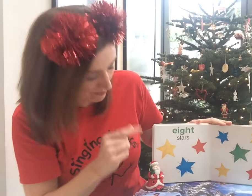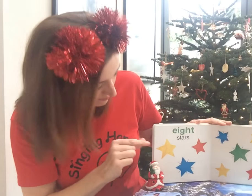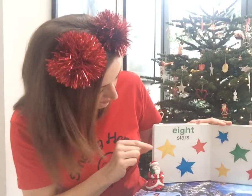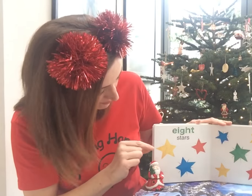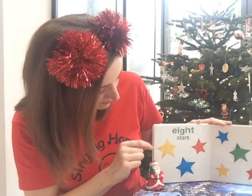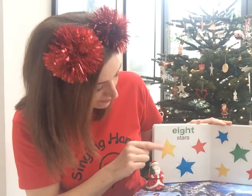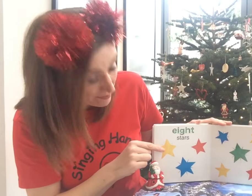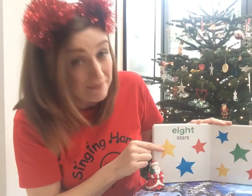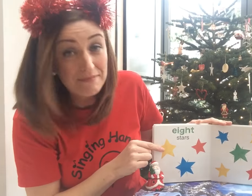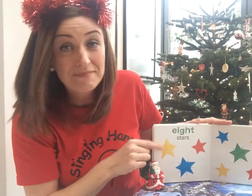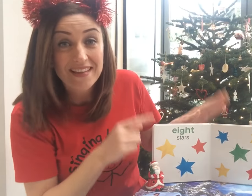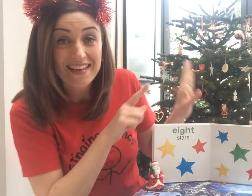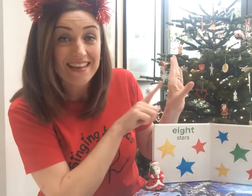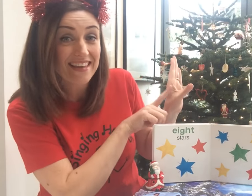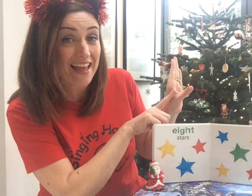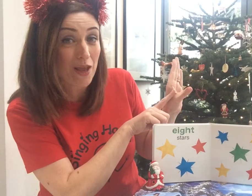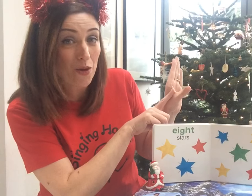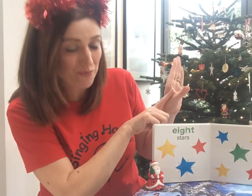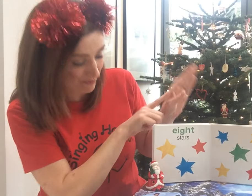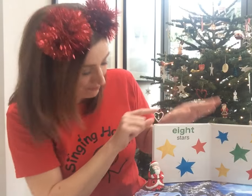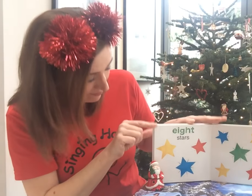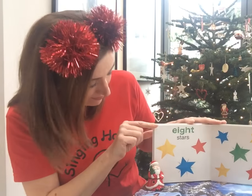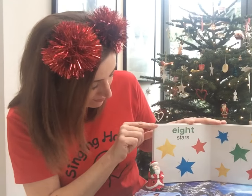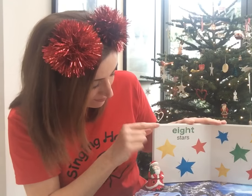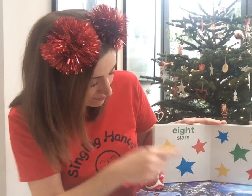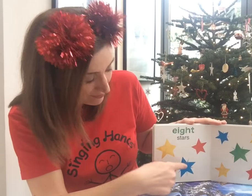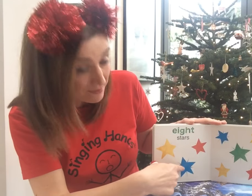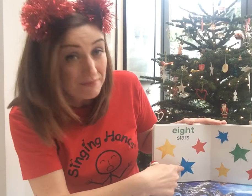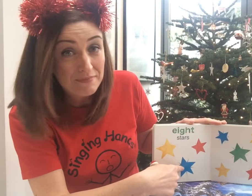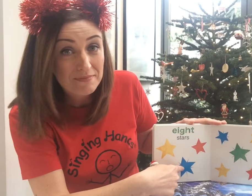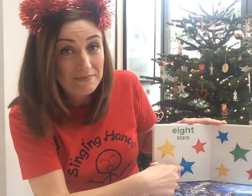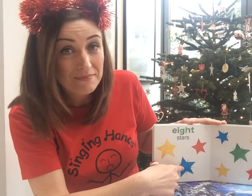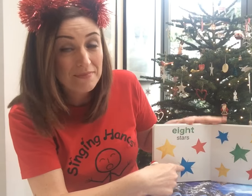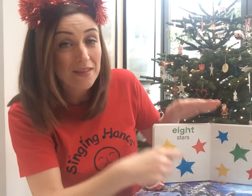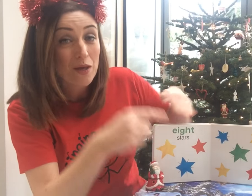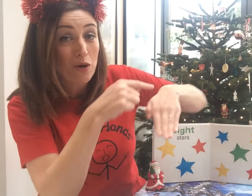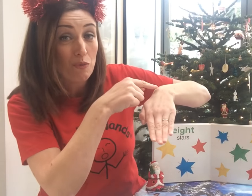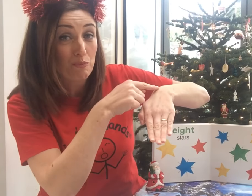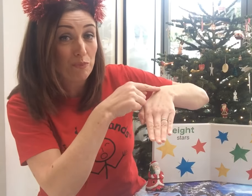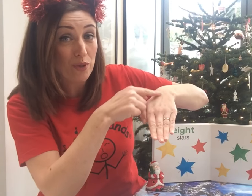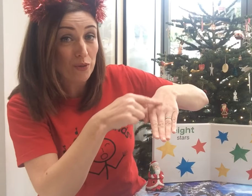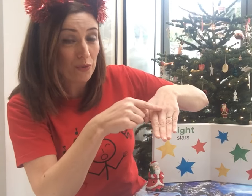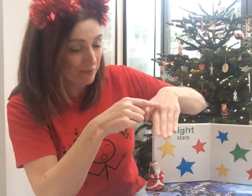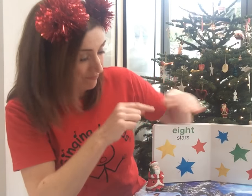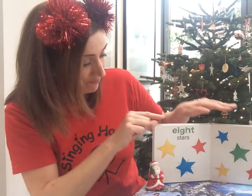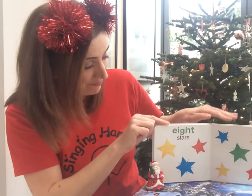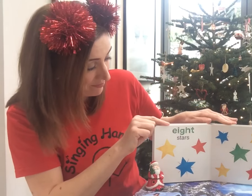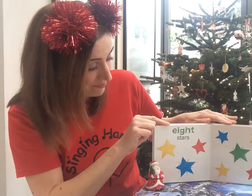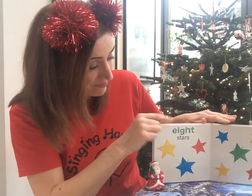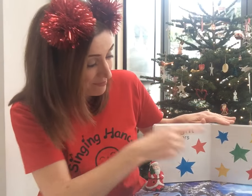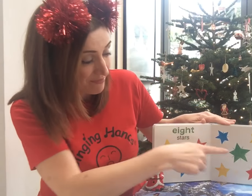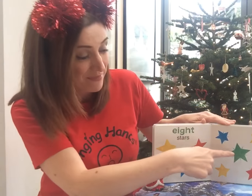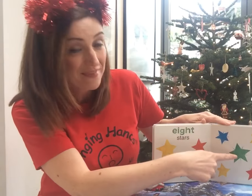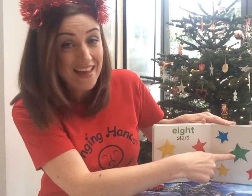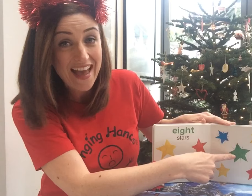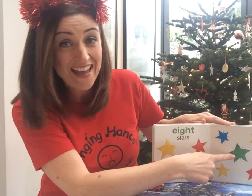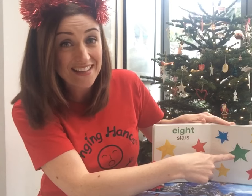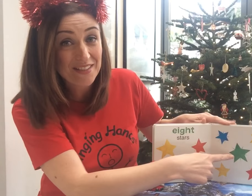yellow blue and